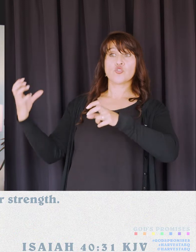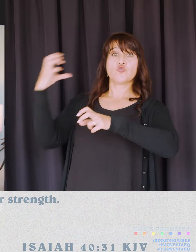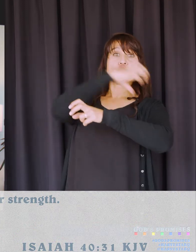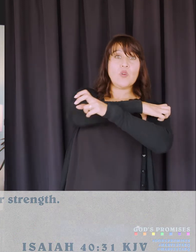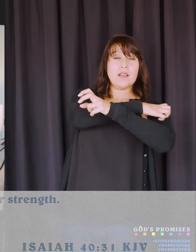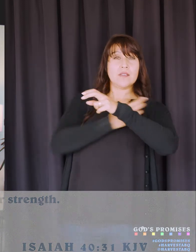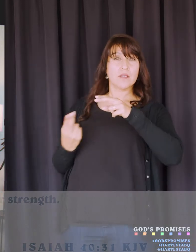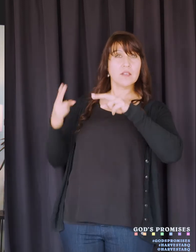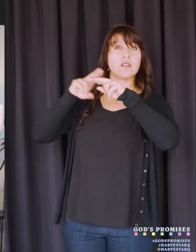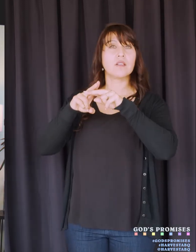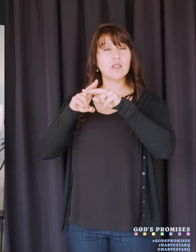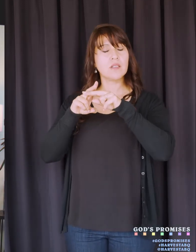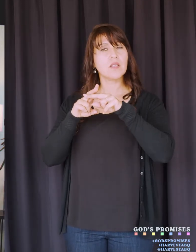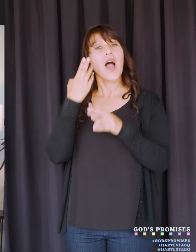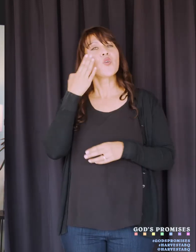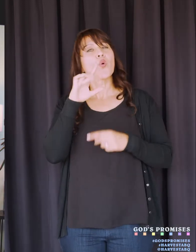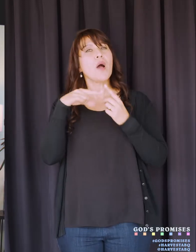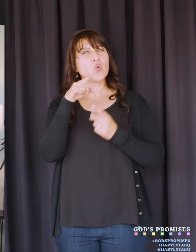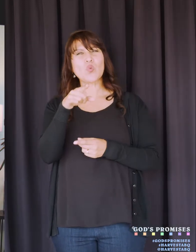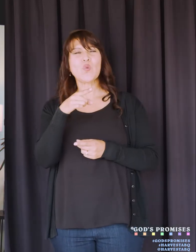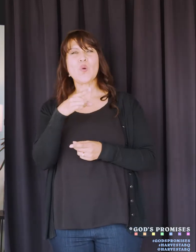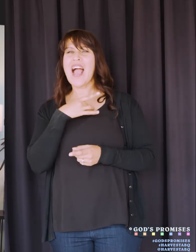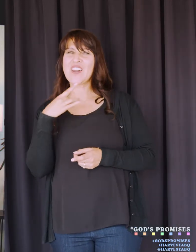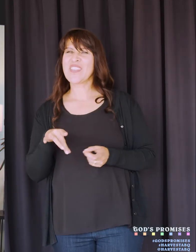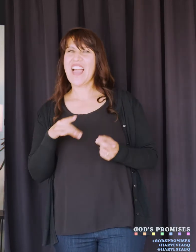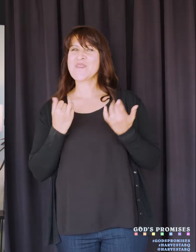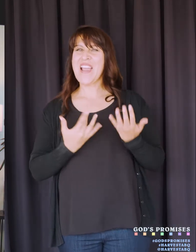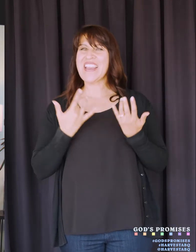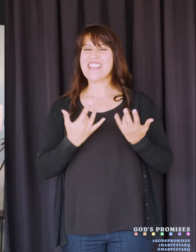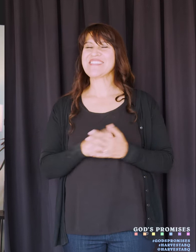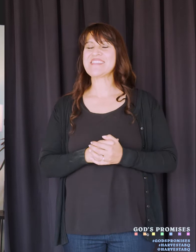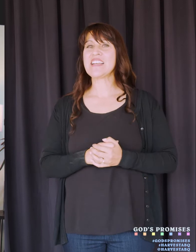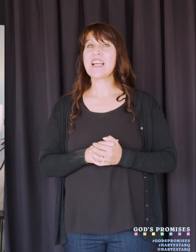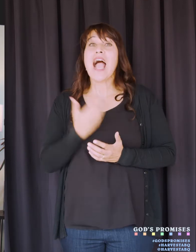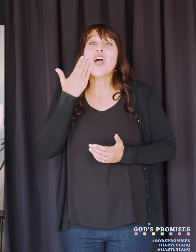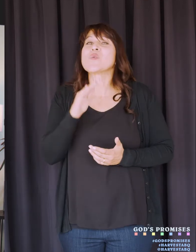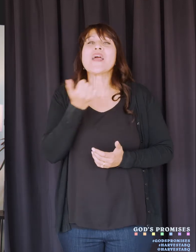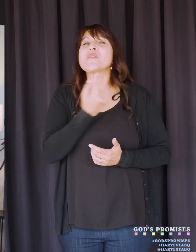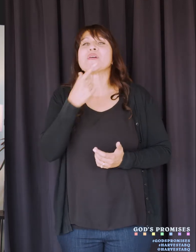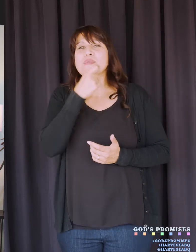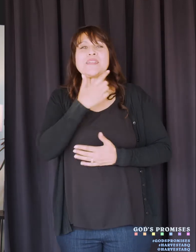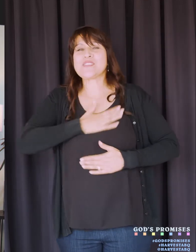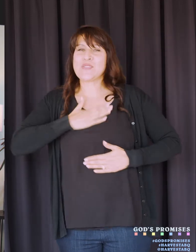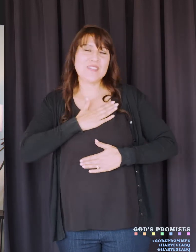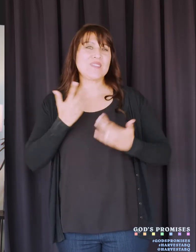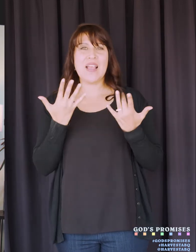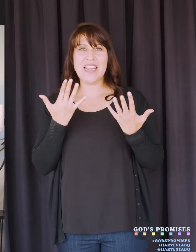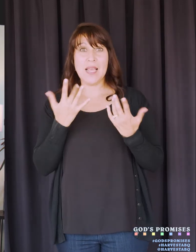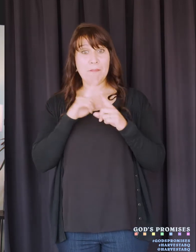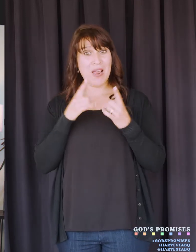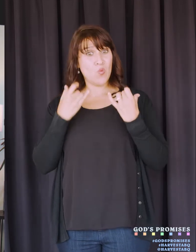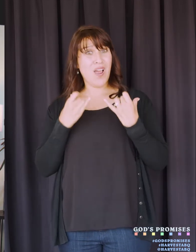strength. I don't know about you, but I don't like waiting. I don't actually know if anyone likes waiting, but this